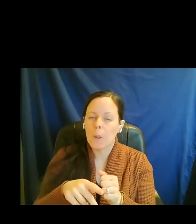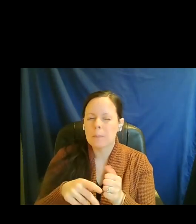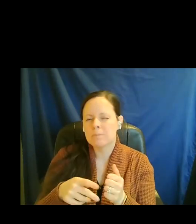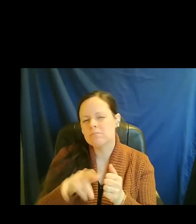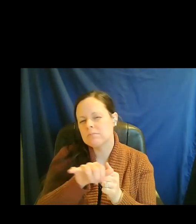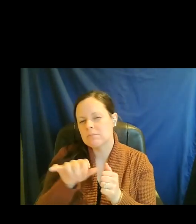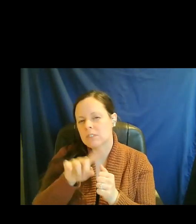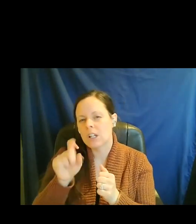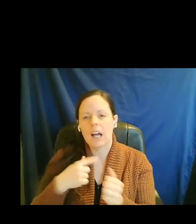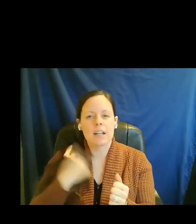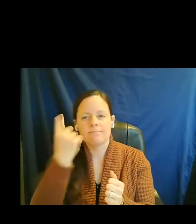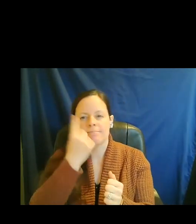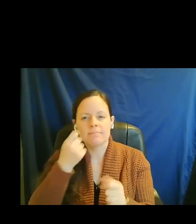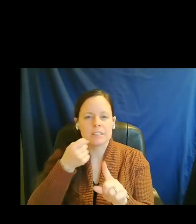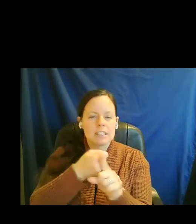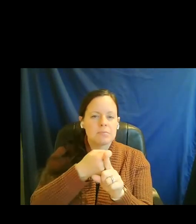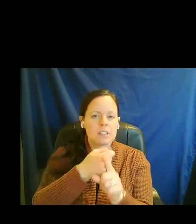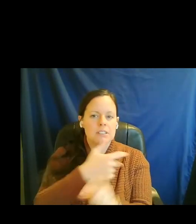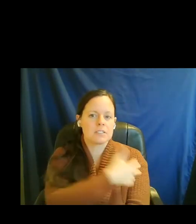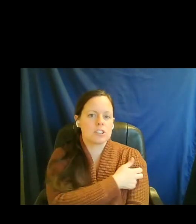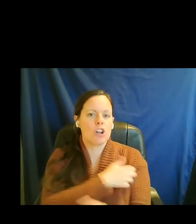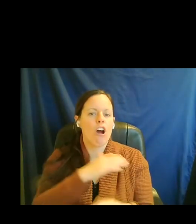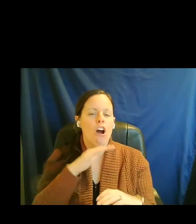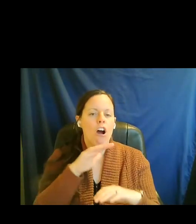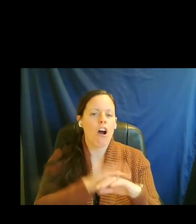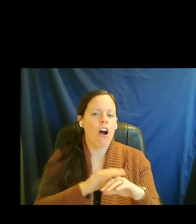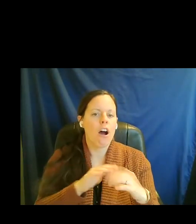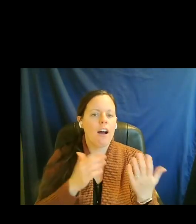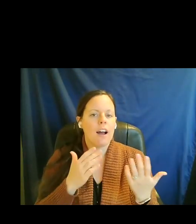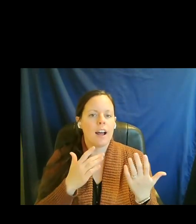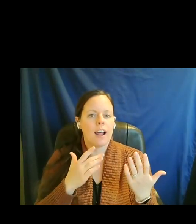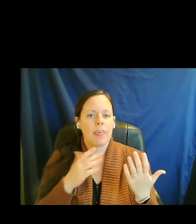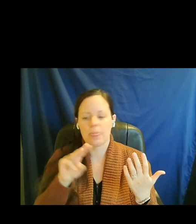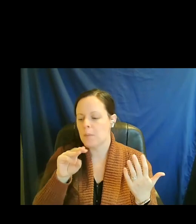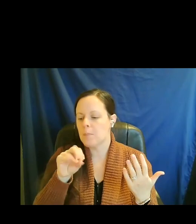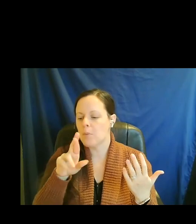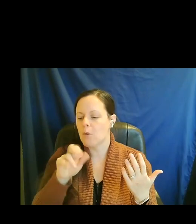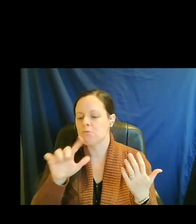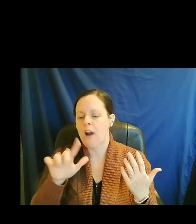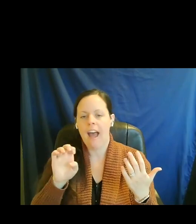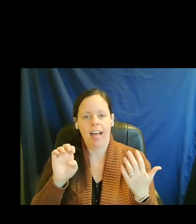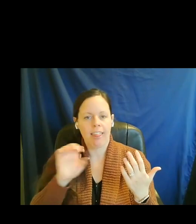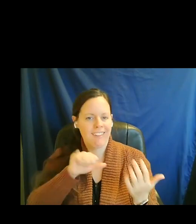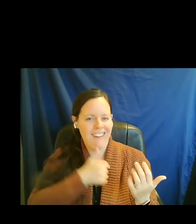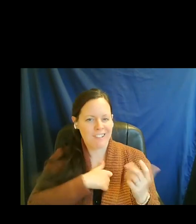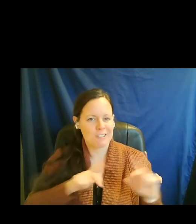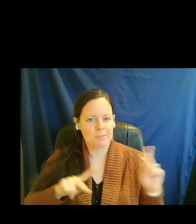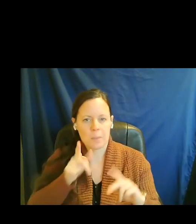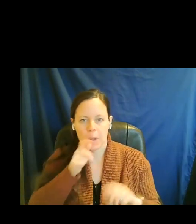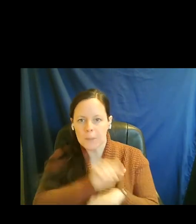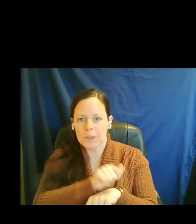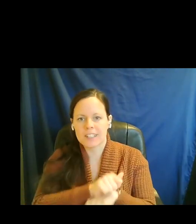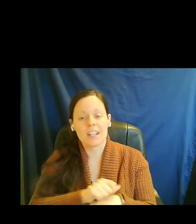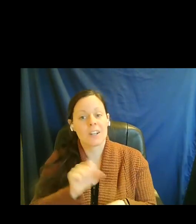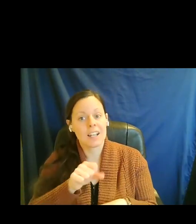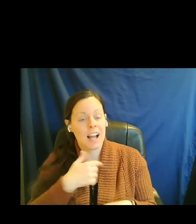about the impact of the vaccine on the morale of those with whom you work. Yeah. Oh my gosh. I was at the